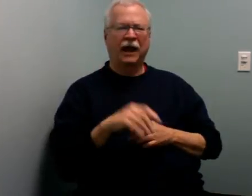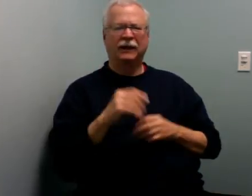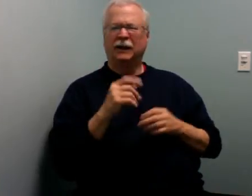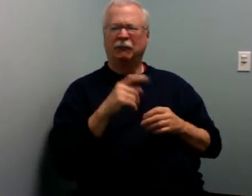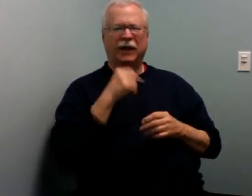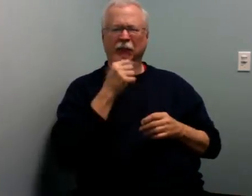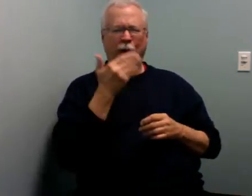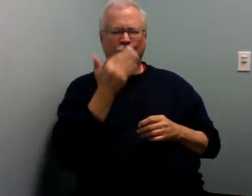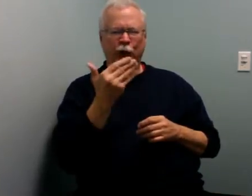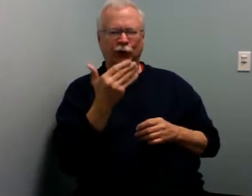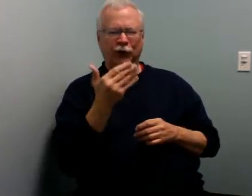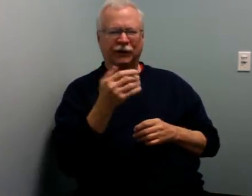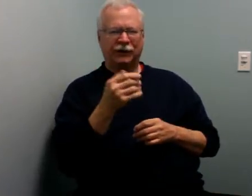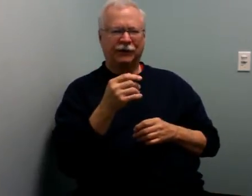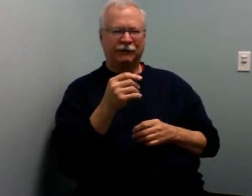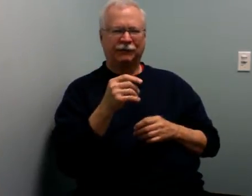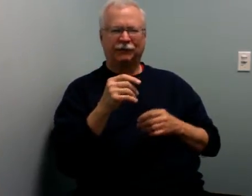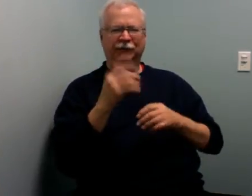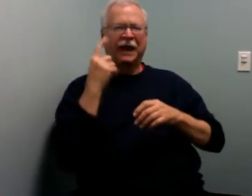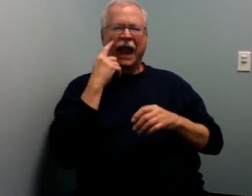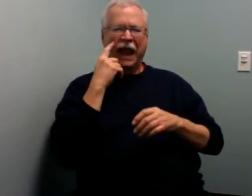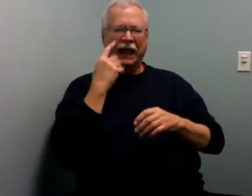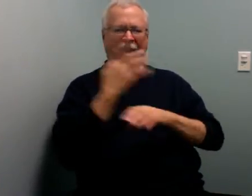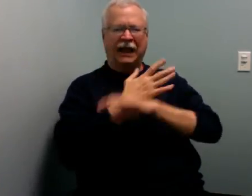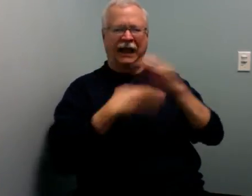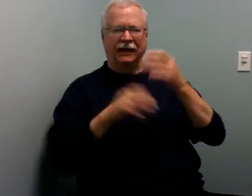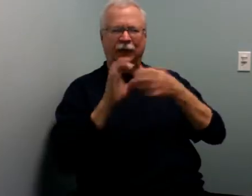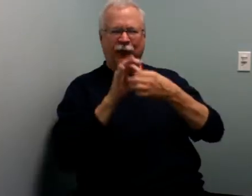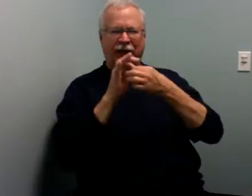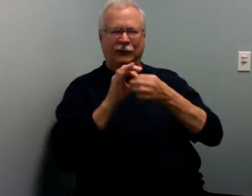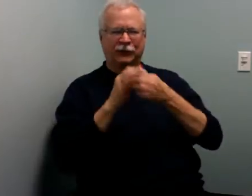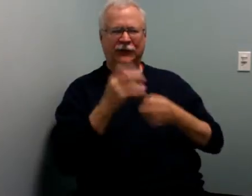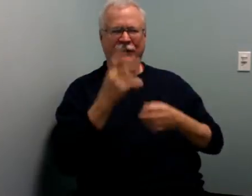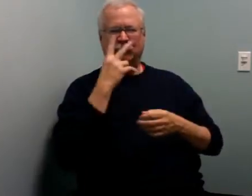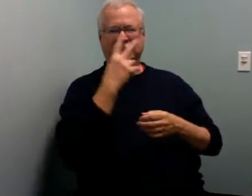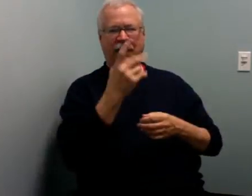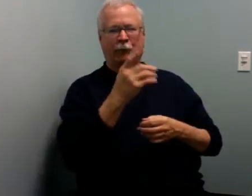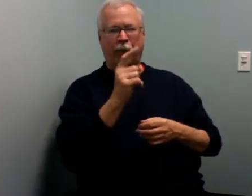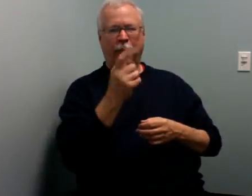team. So yeah, I wasn't too happy with my ability with sports.